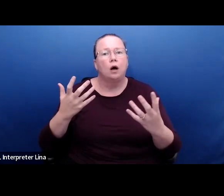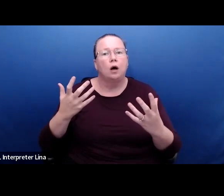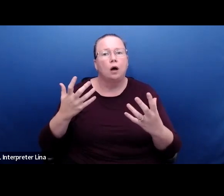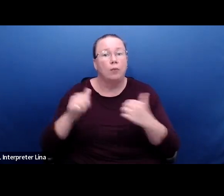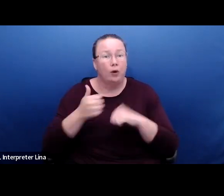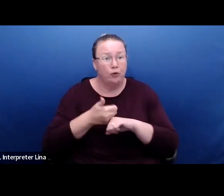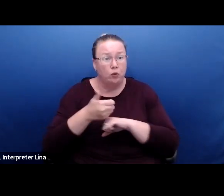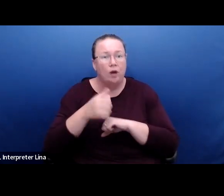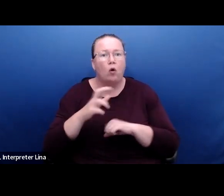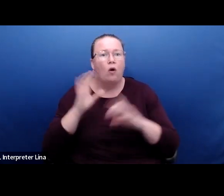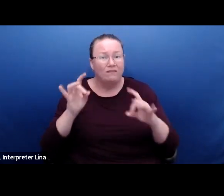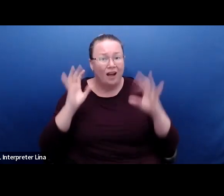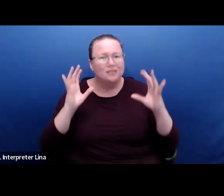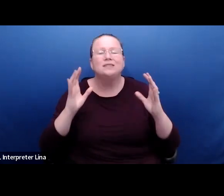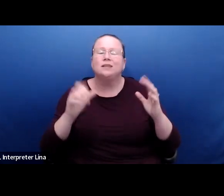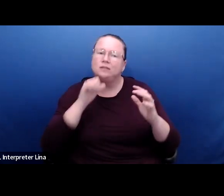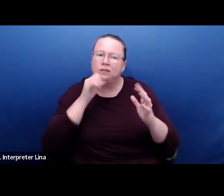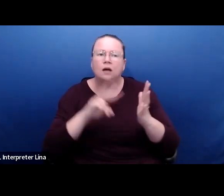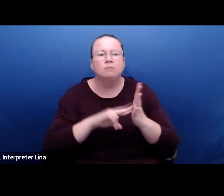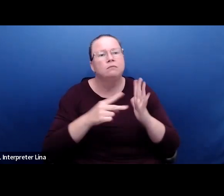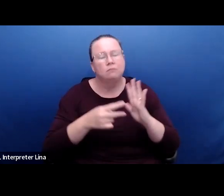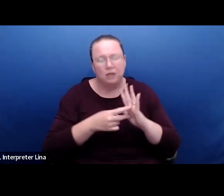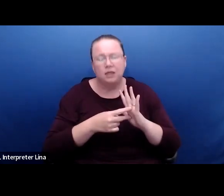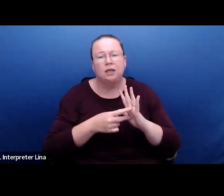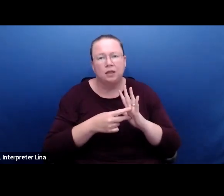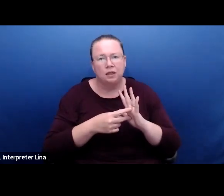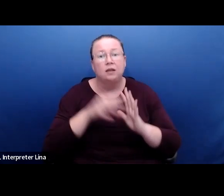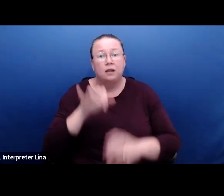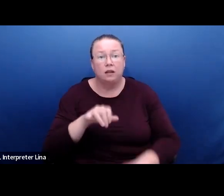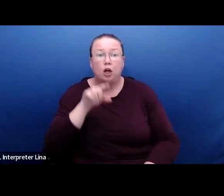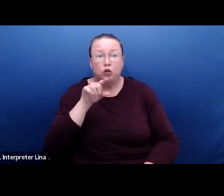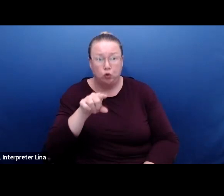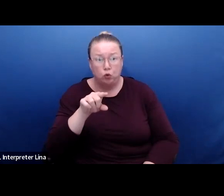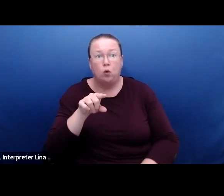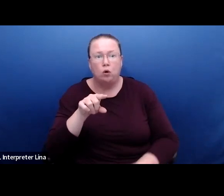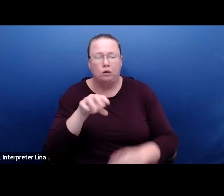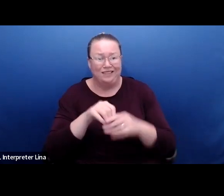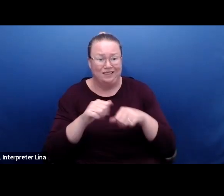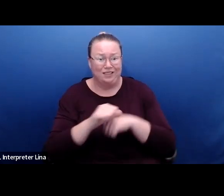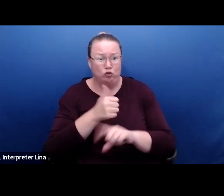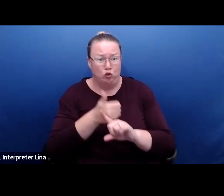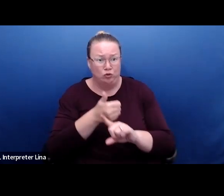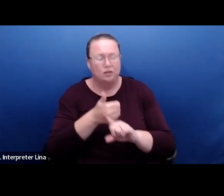threat or violence doesn't necessarily mean that you're in danger yourself, because maybe